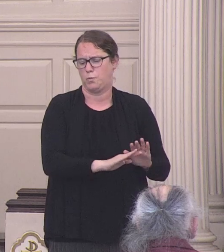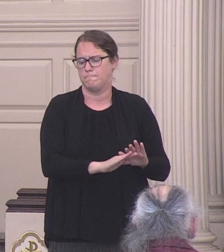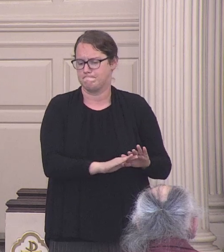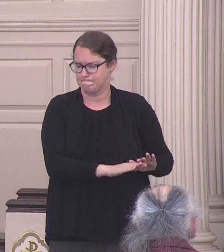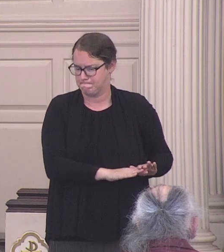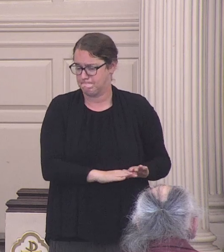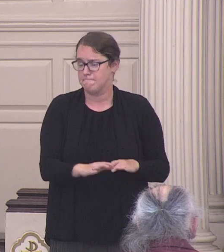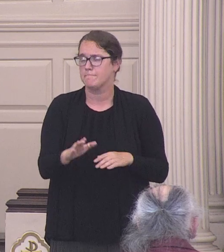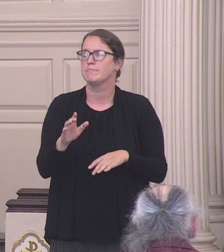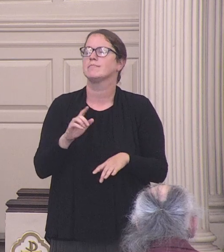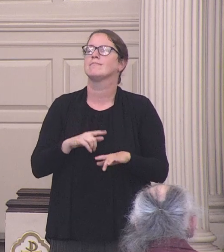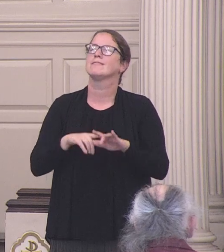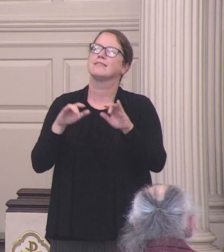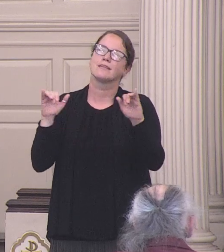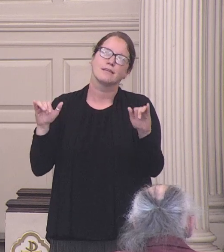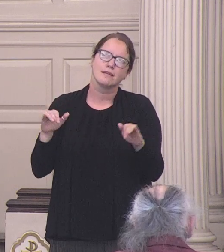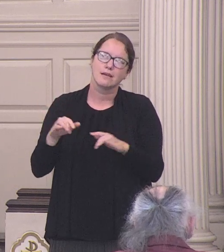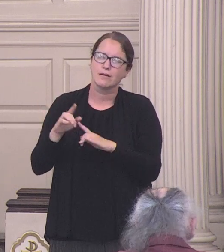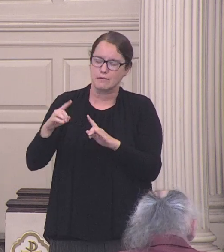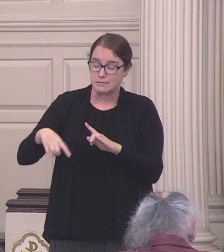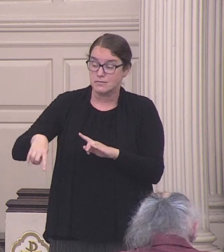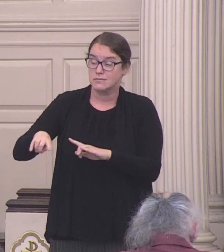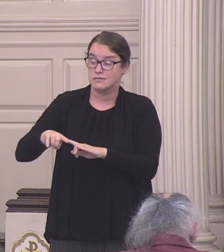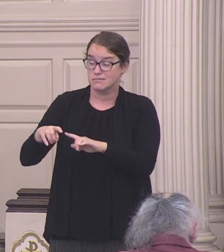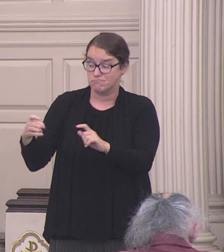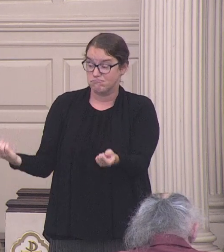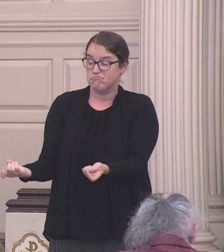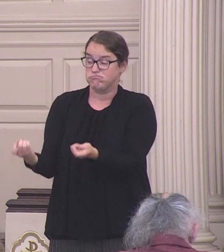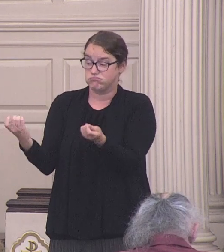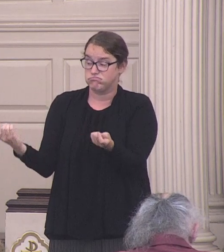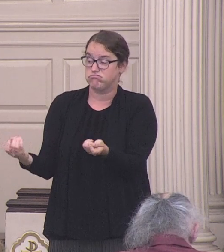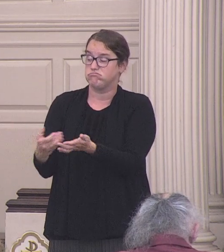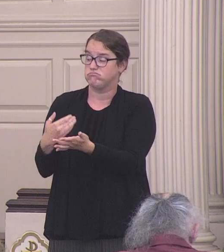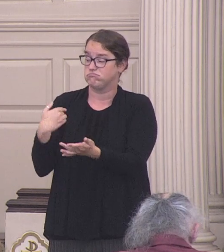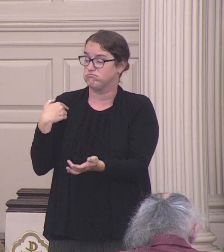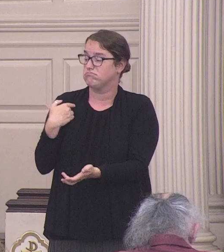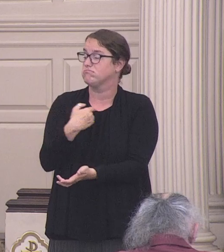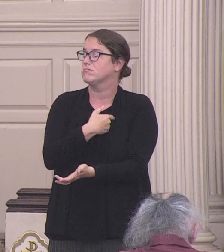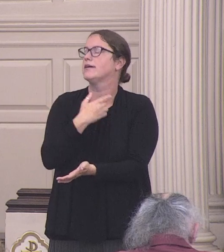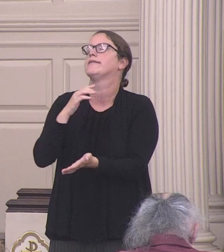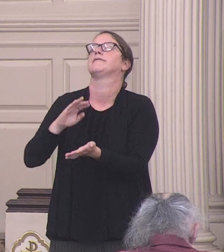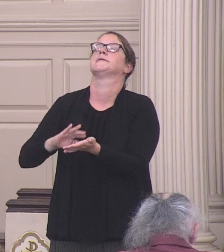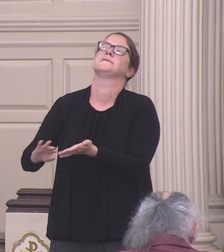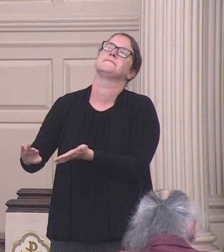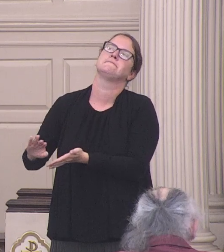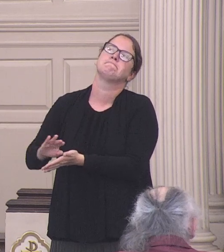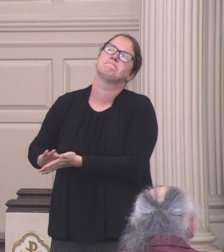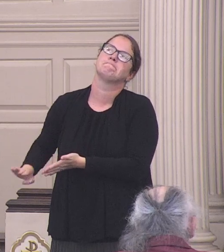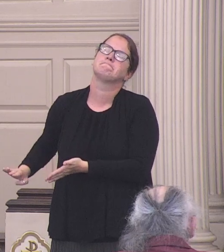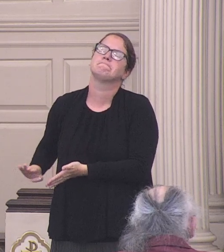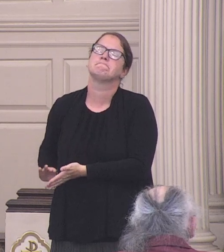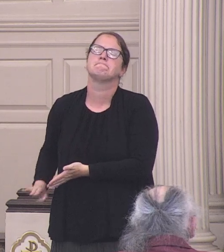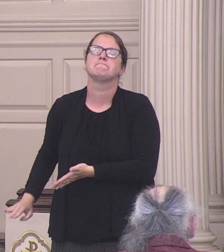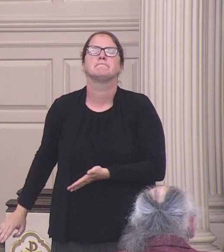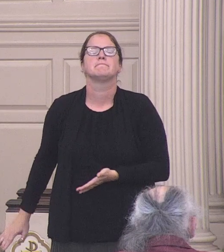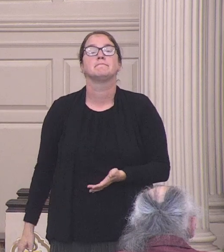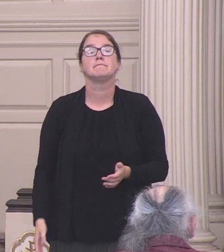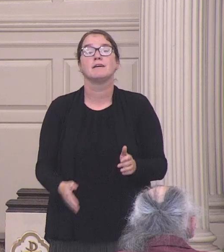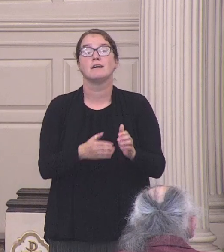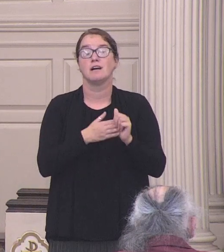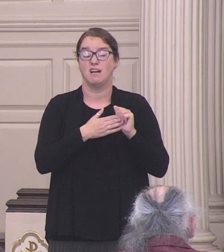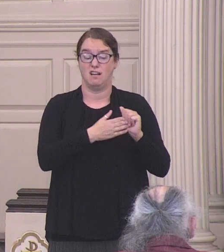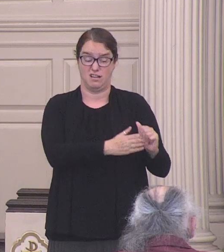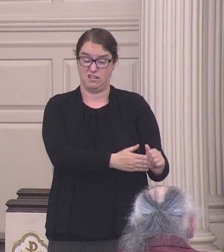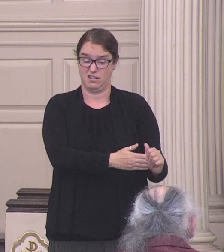our trespasses, as we forgive those who trespass against